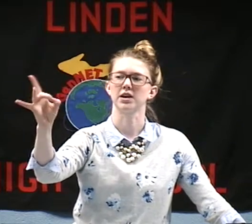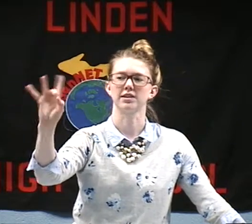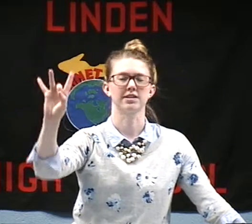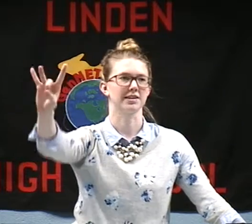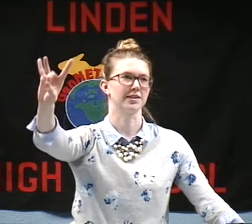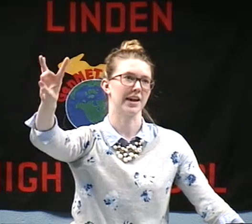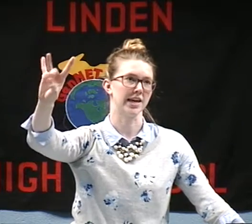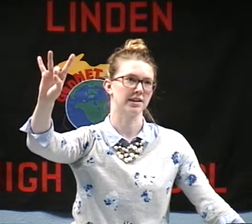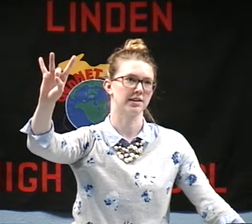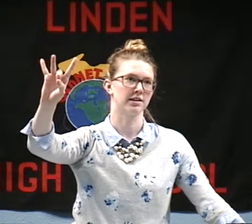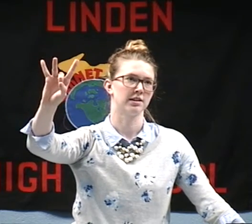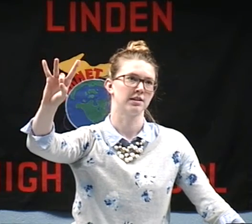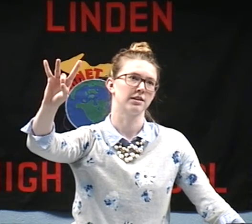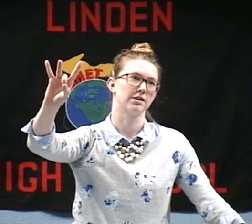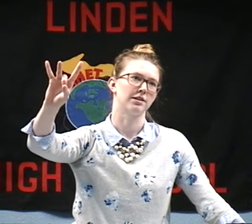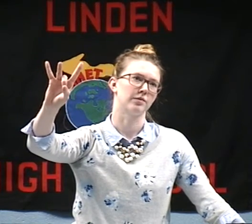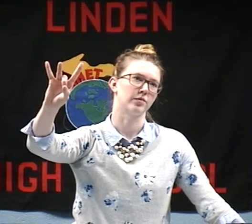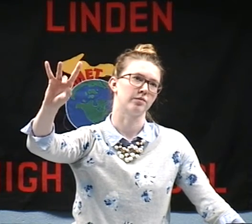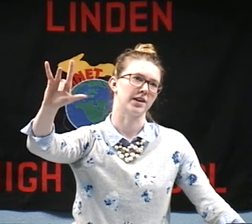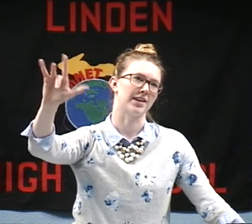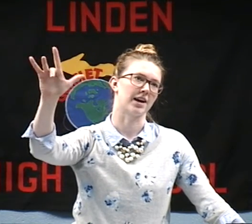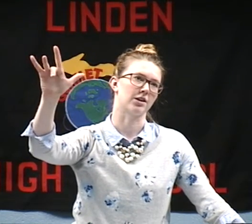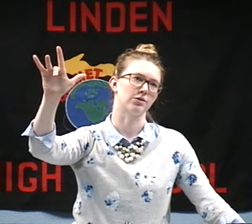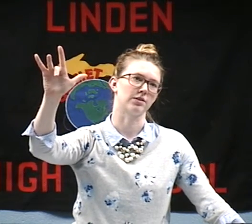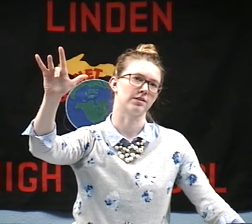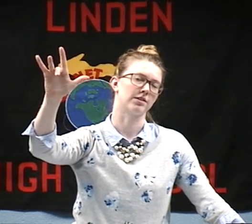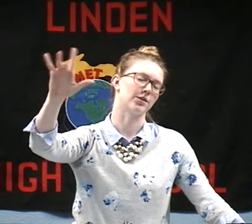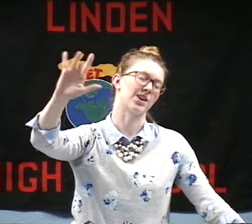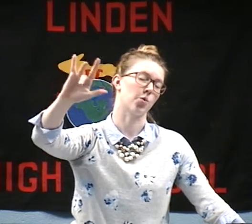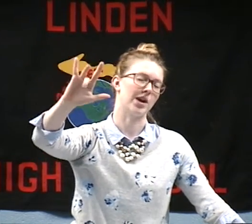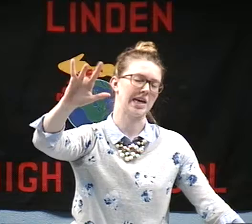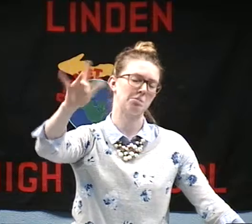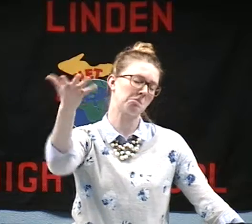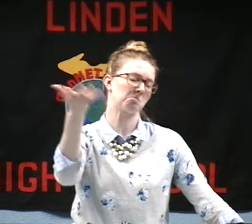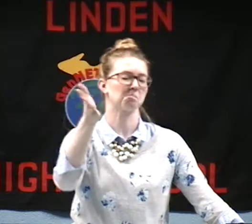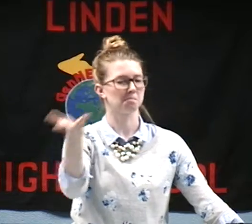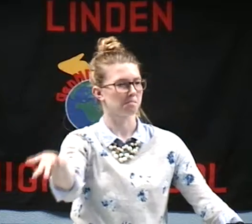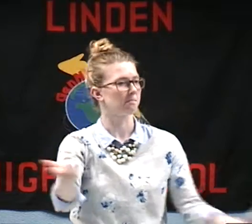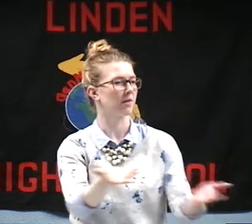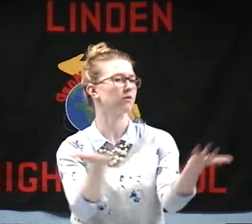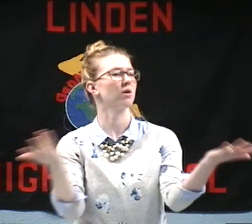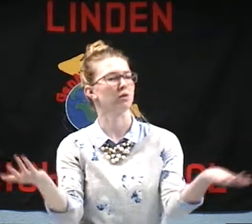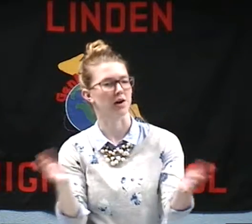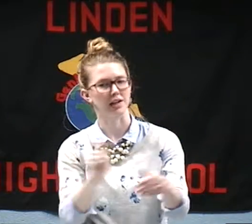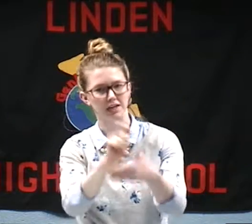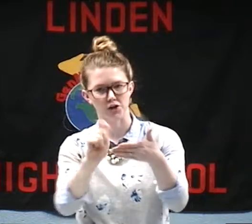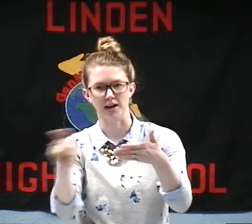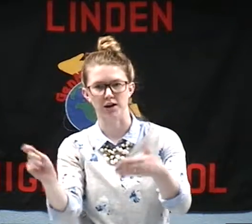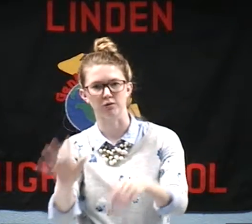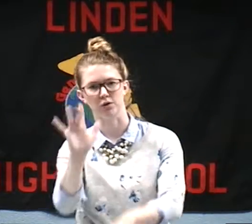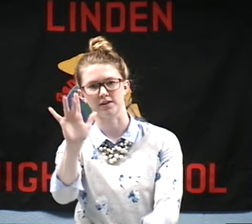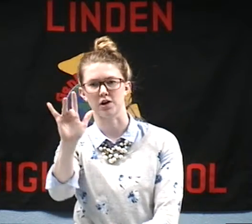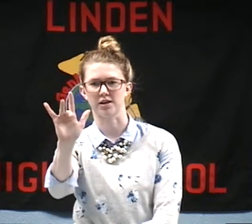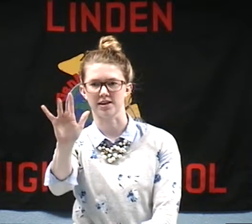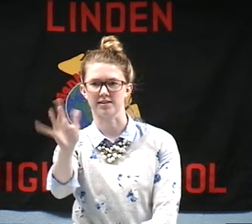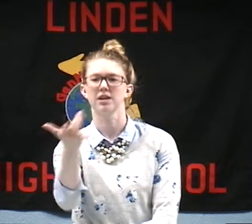because this is an 8, but it's not closed, so it's an open 8. If you ever want to like jot notes down, and that's